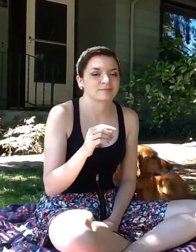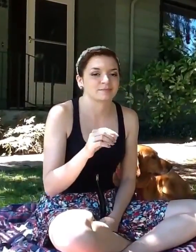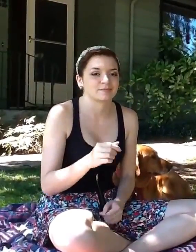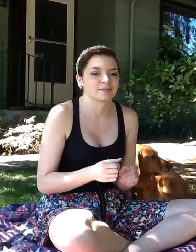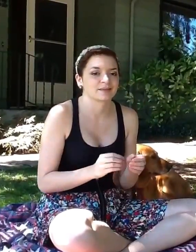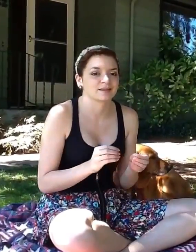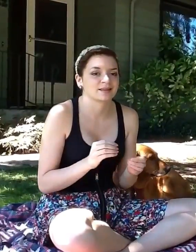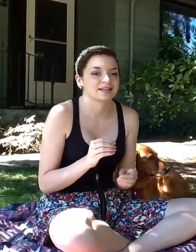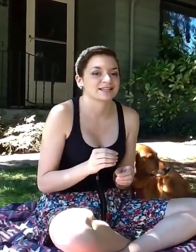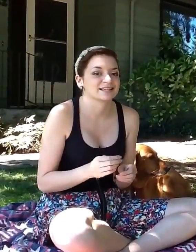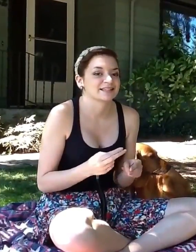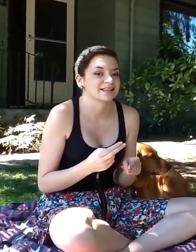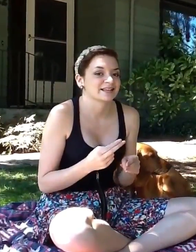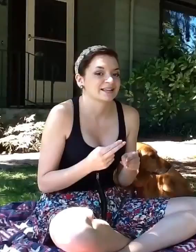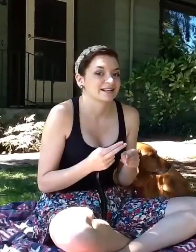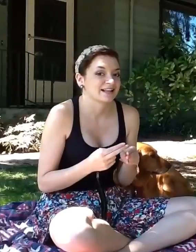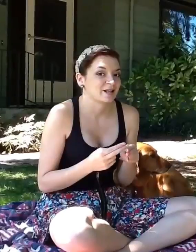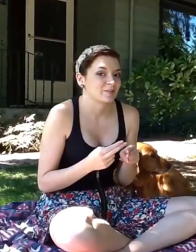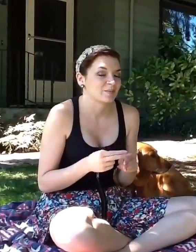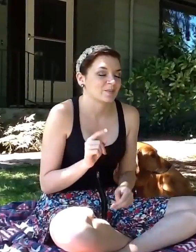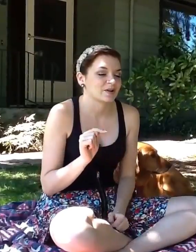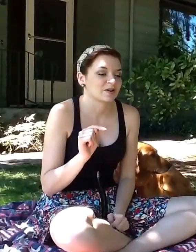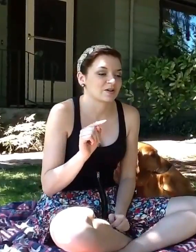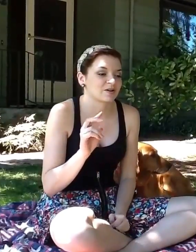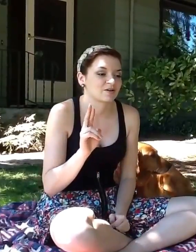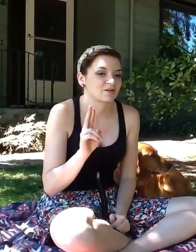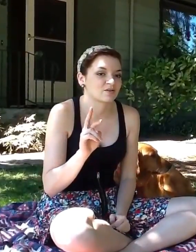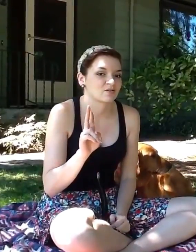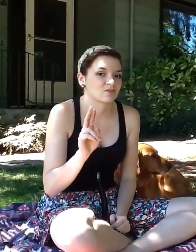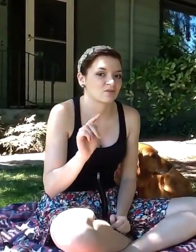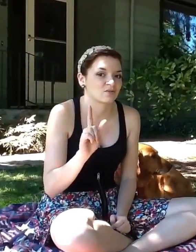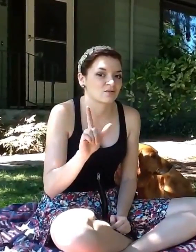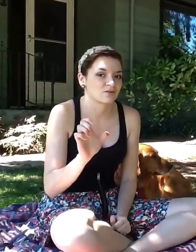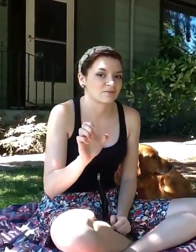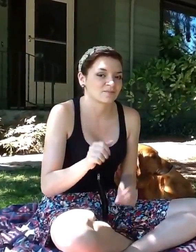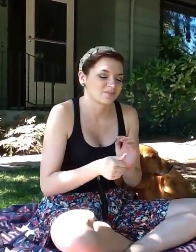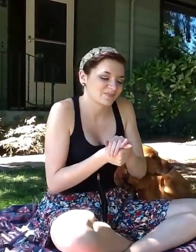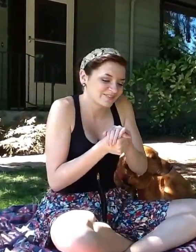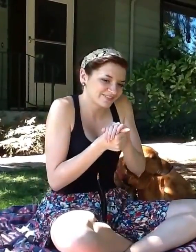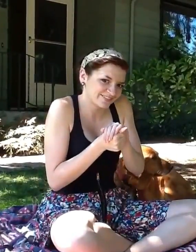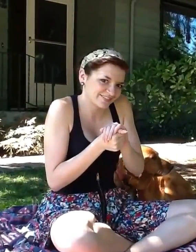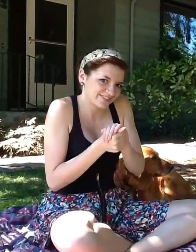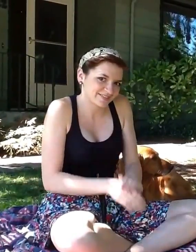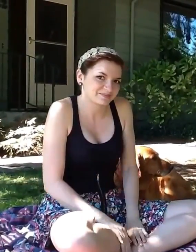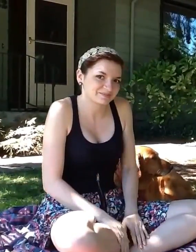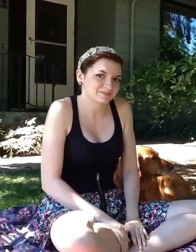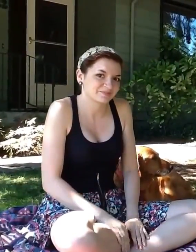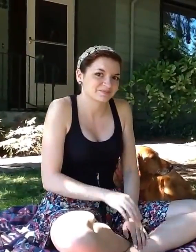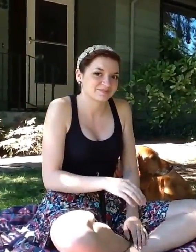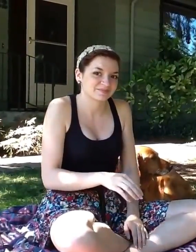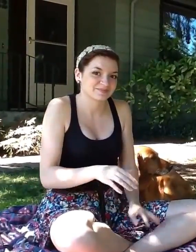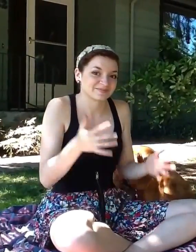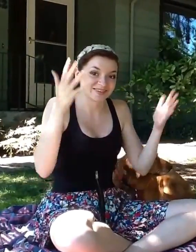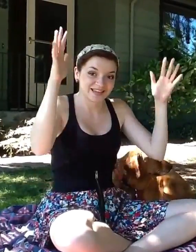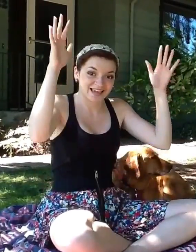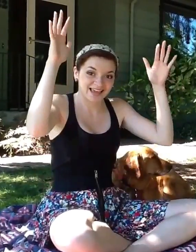And the last one is the sign for turtle. There it is.